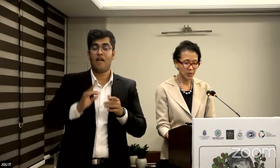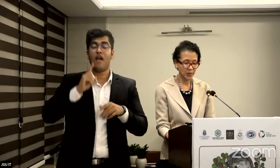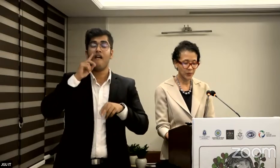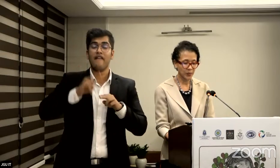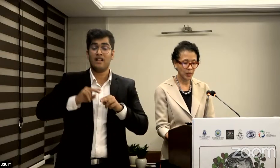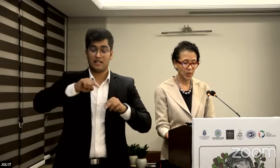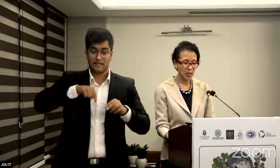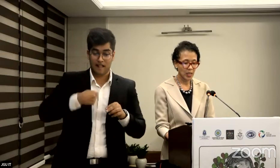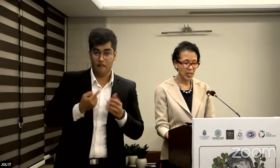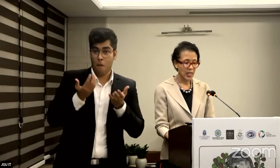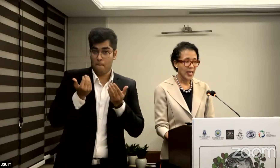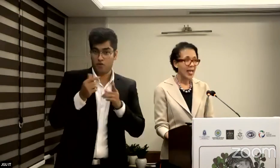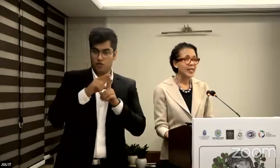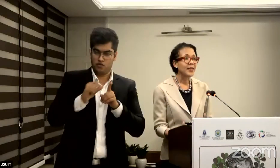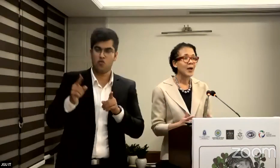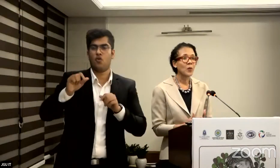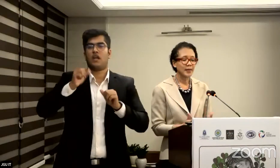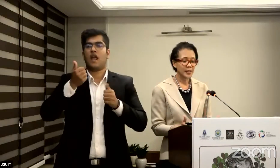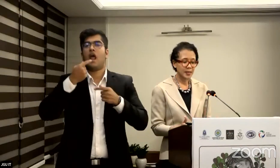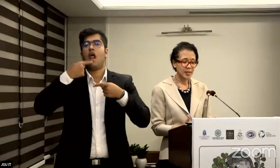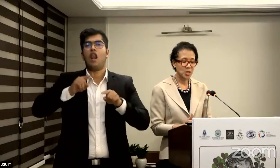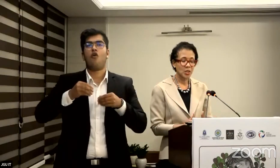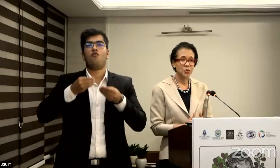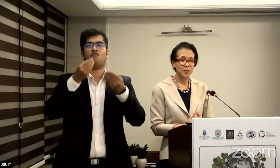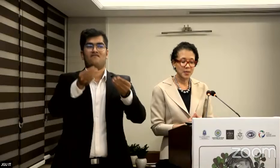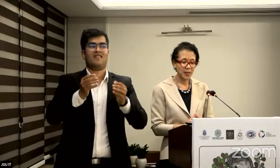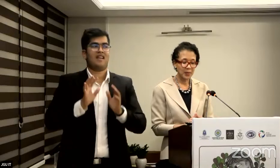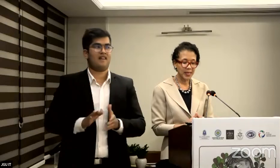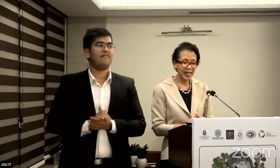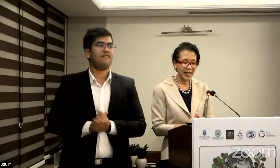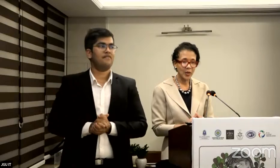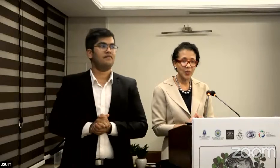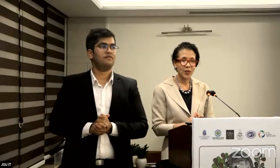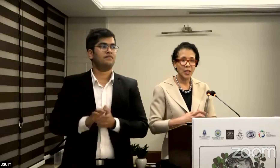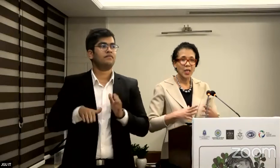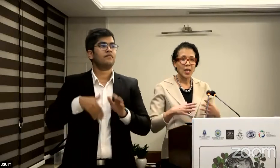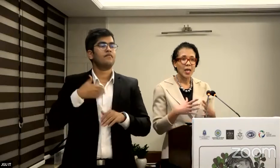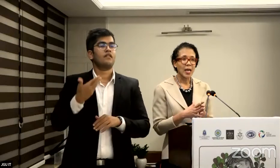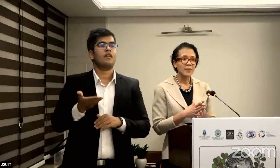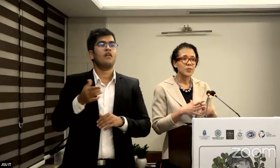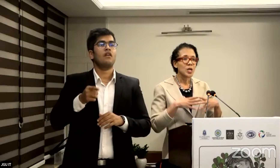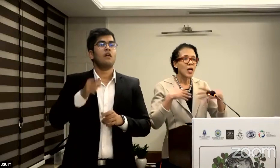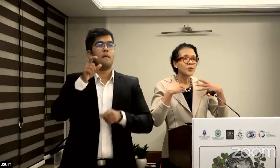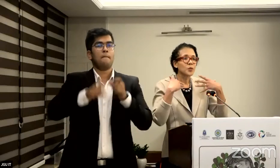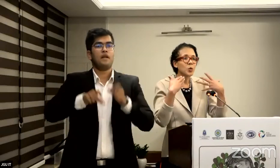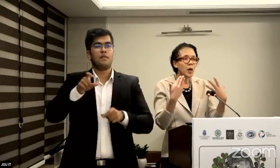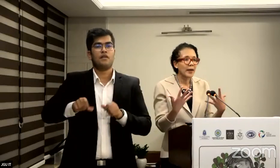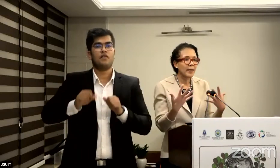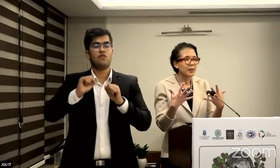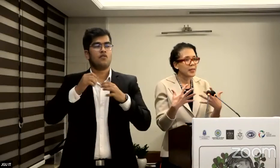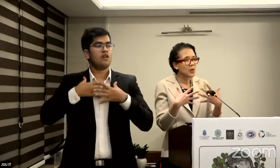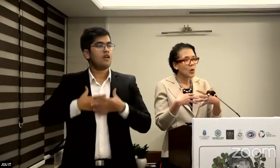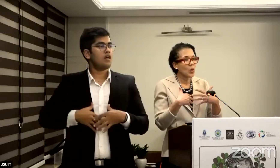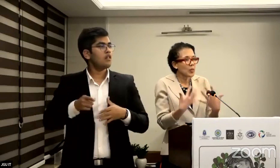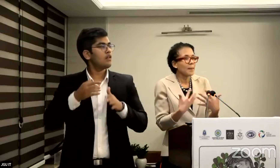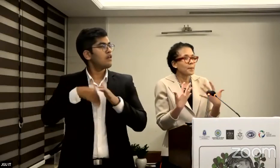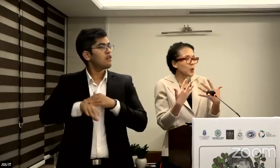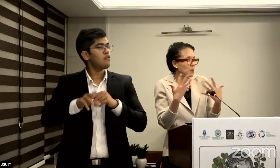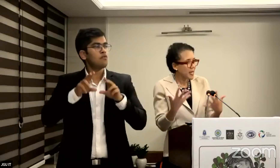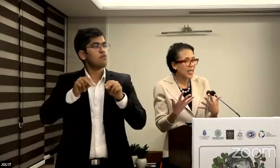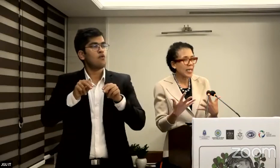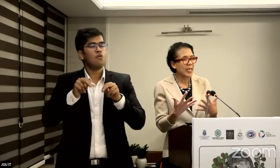do so. And in that way, the decision on TRIPS and public health, not requiring, but